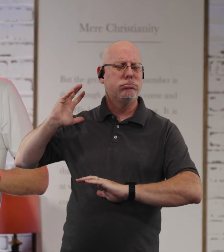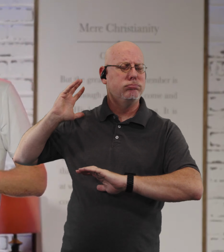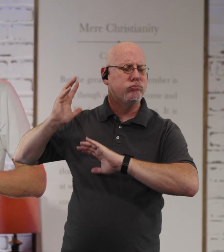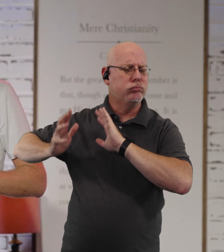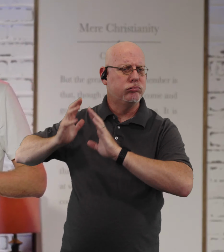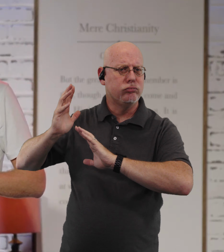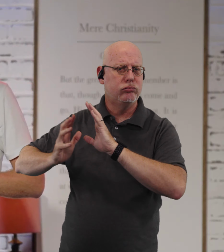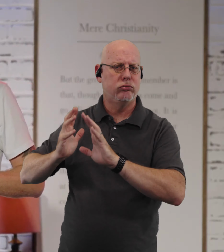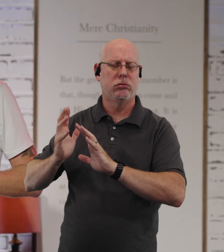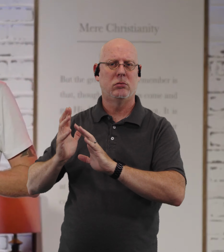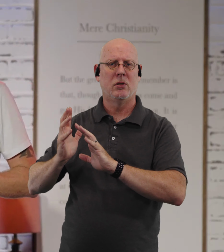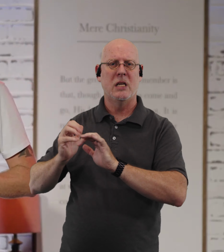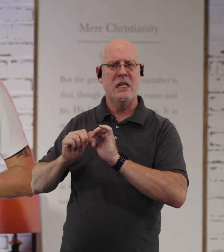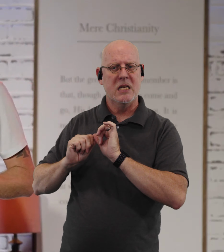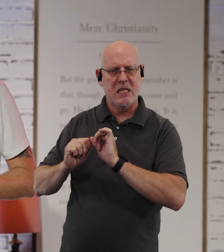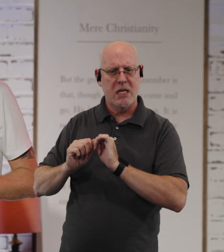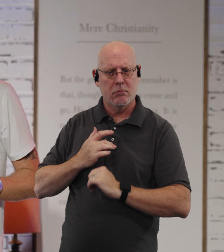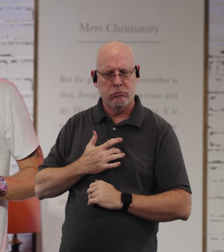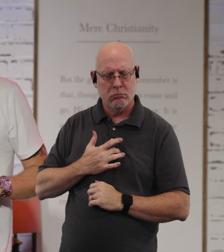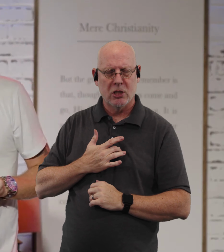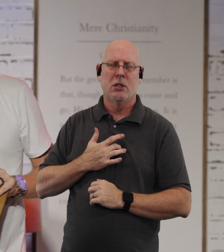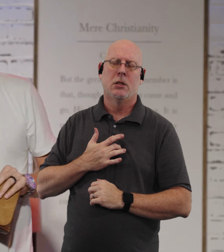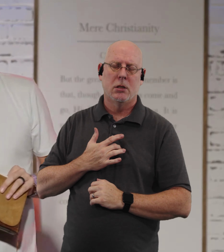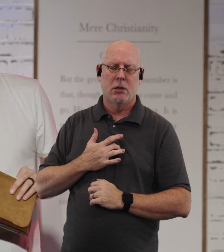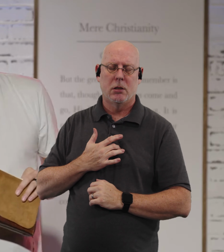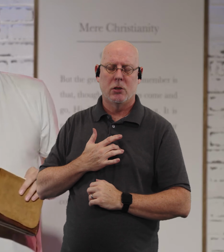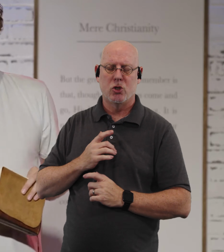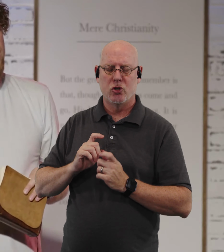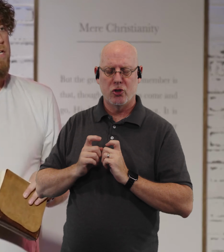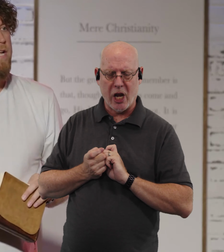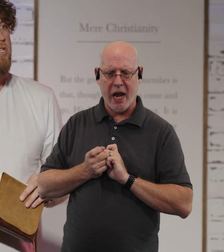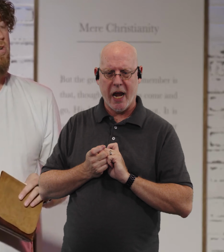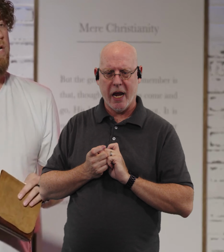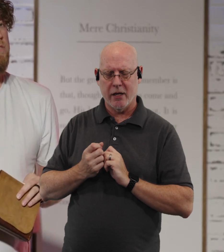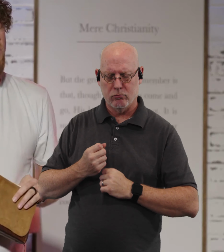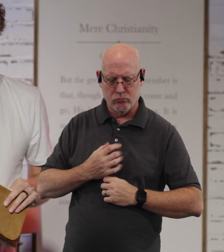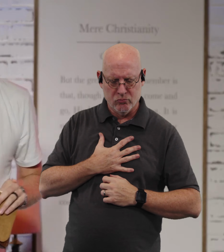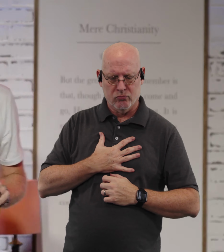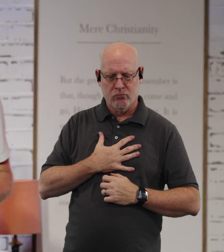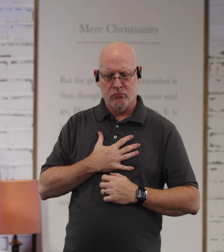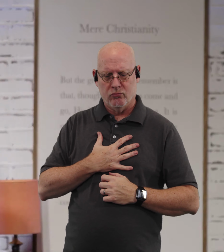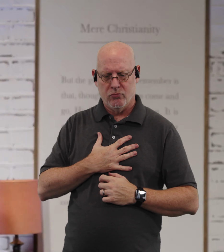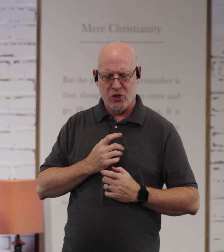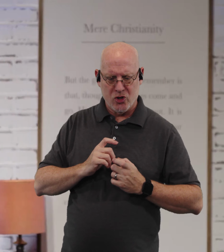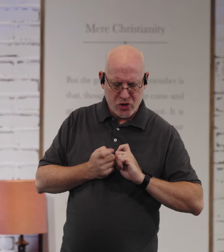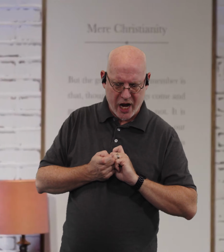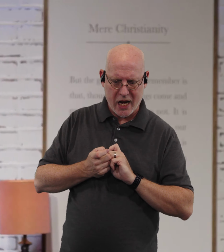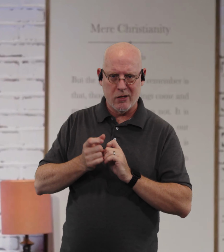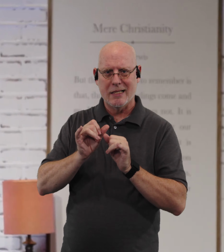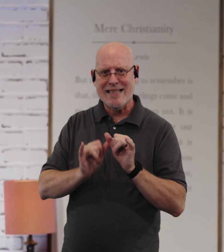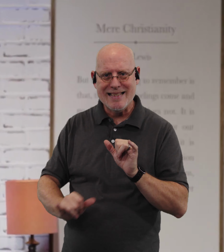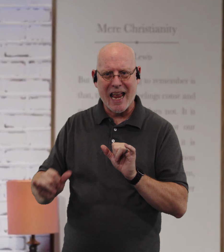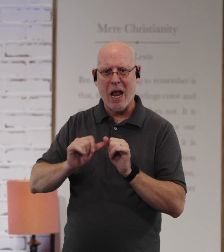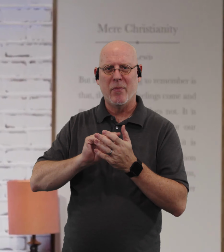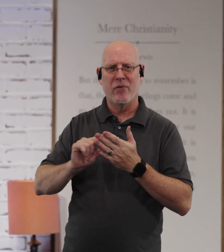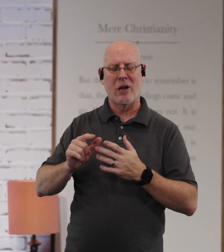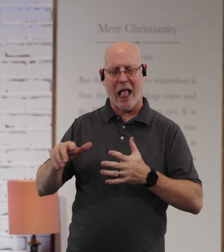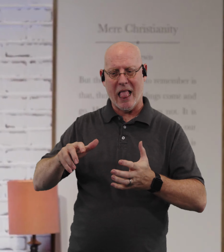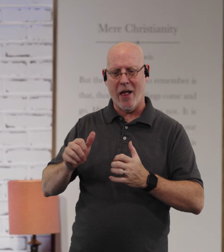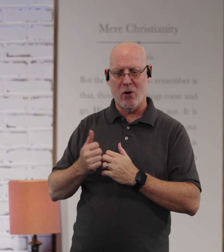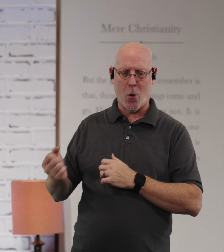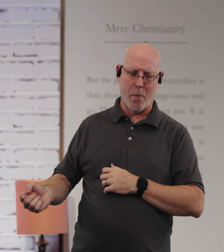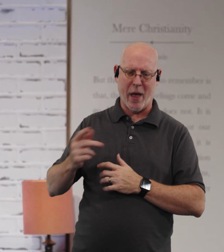decades can still be moved and shaped and enlightened and transformed by the same text. I always kind of